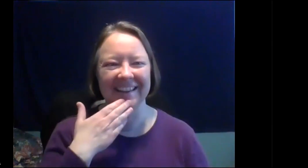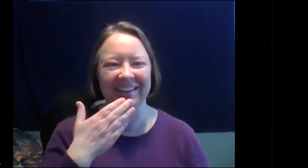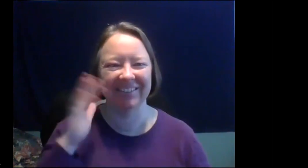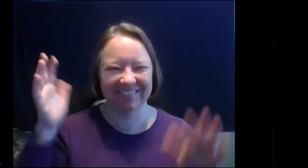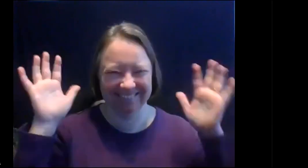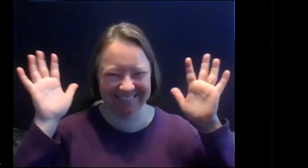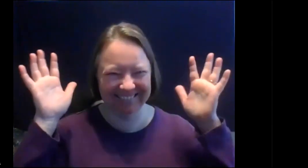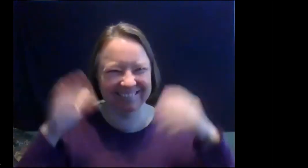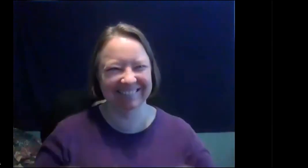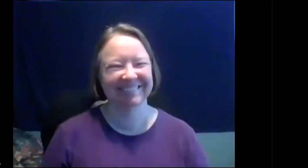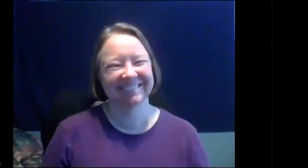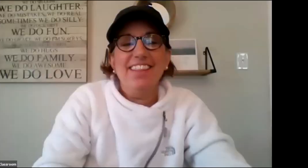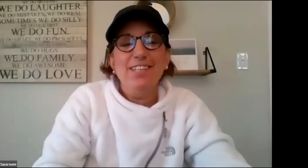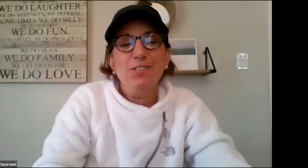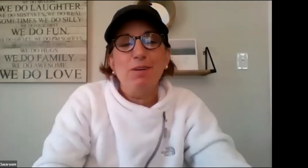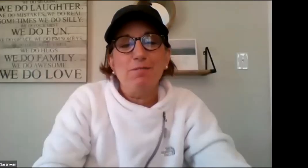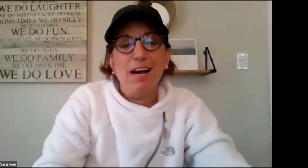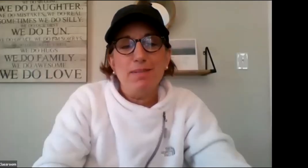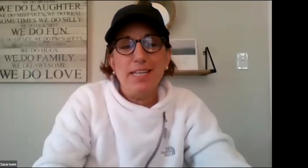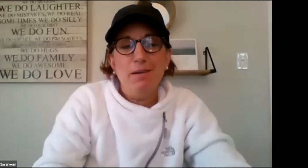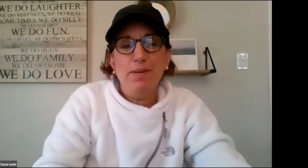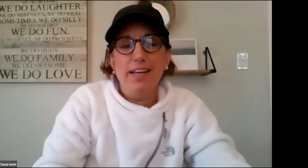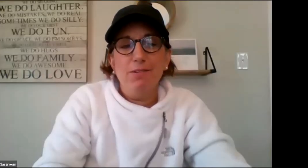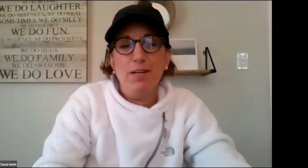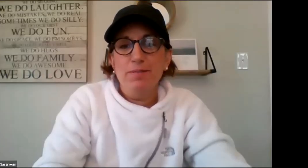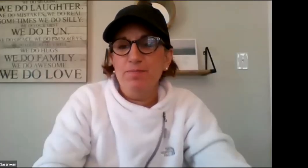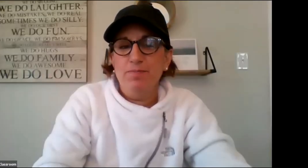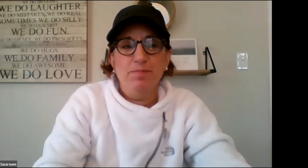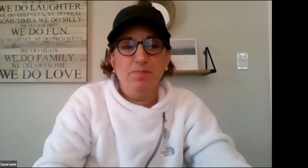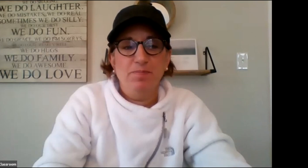Thank you. Kathy, do you want to wrap us up? Kathy Walton?